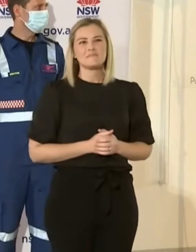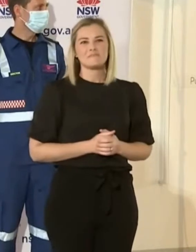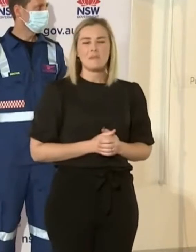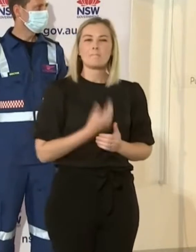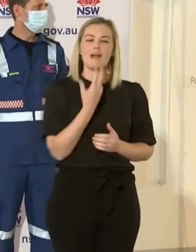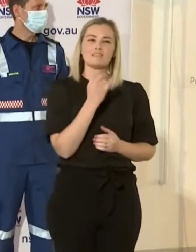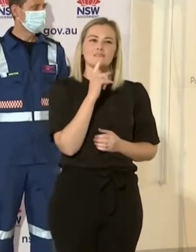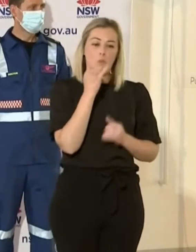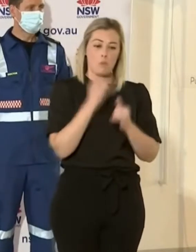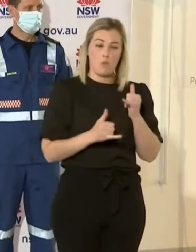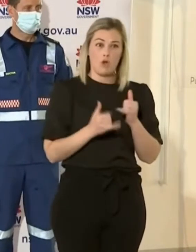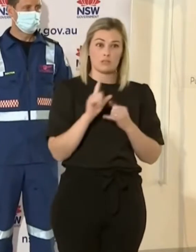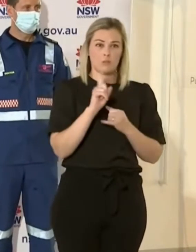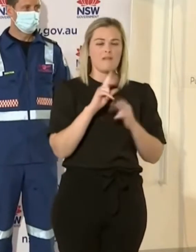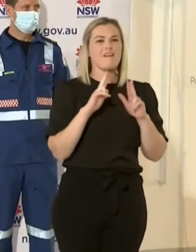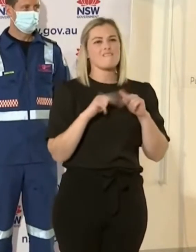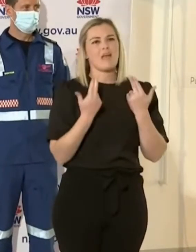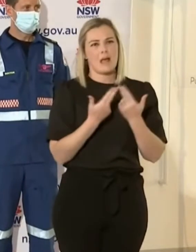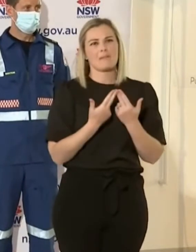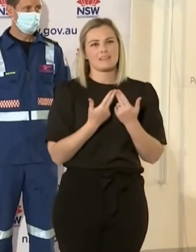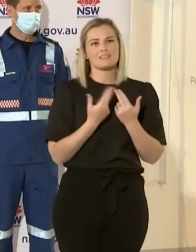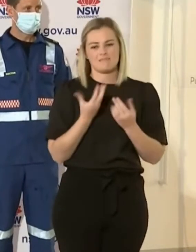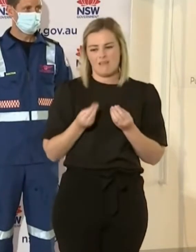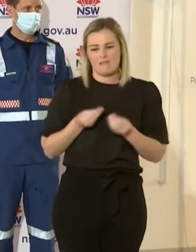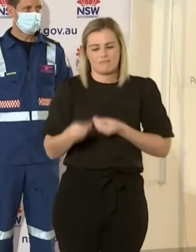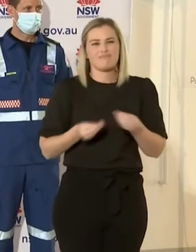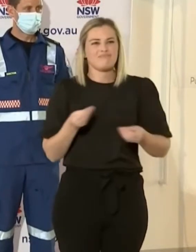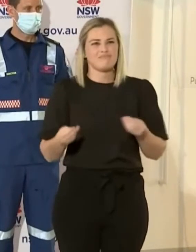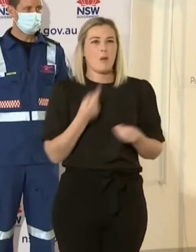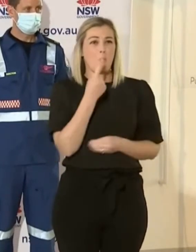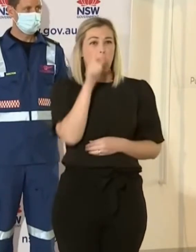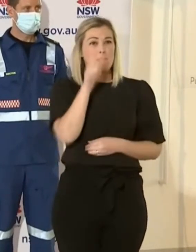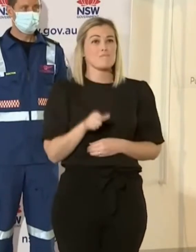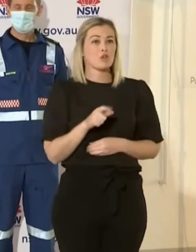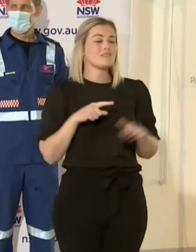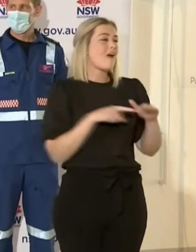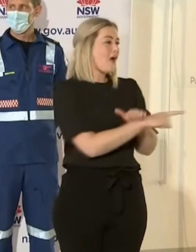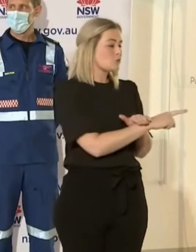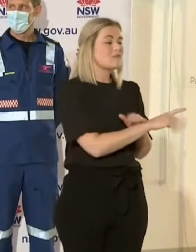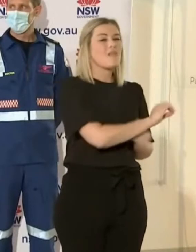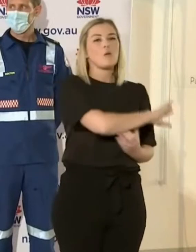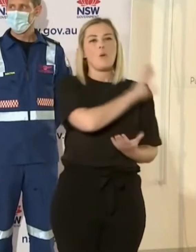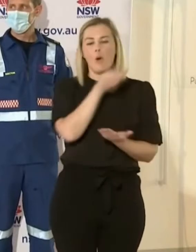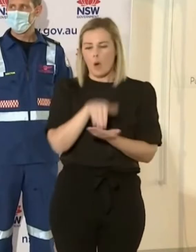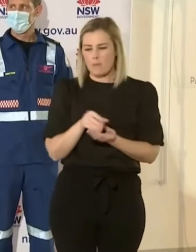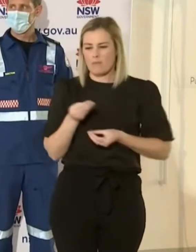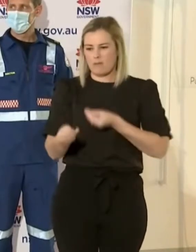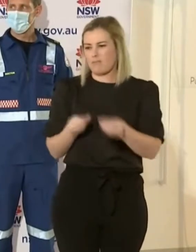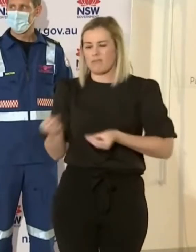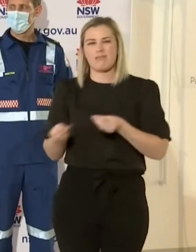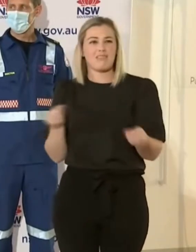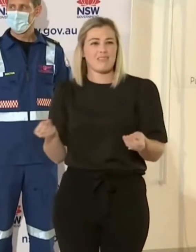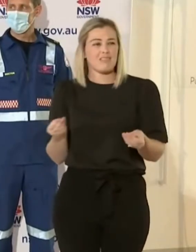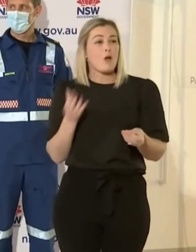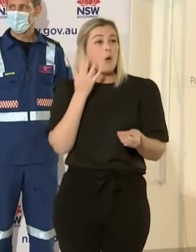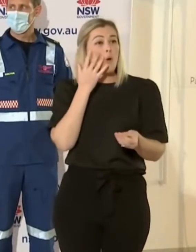the families who often are the ones who somebody introduces it to the household, and once it's in there,